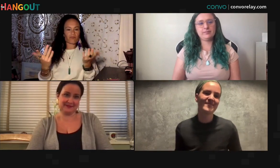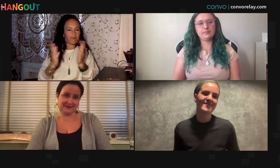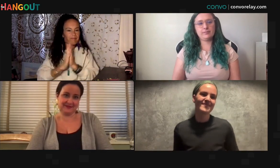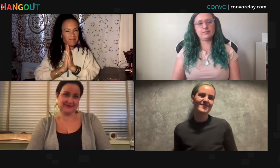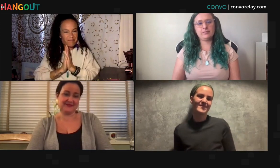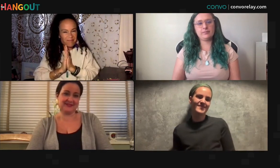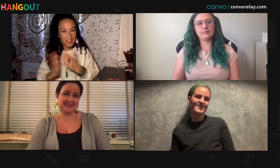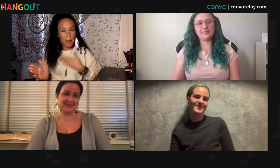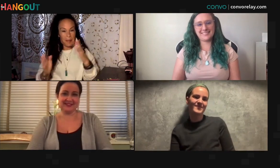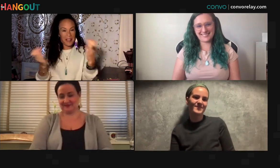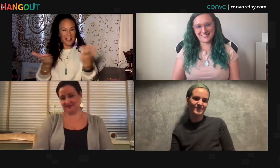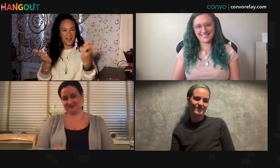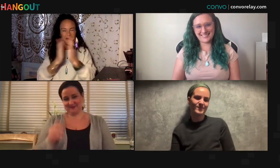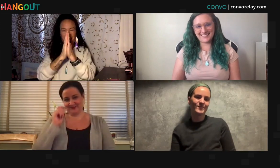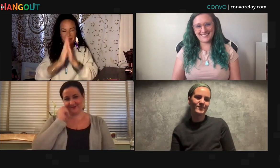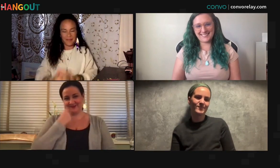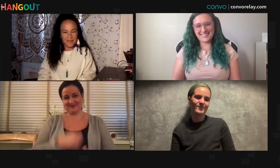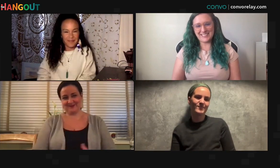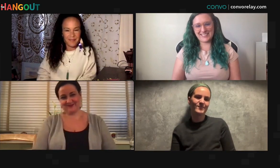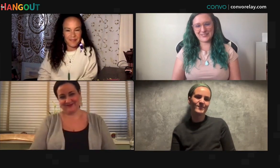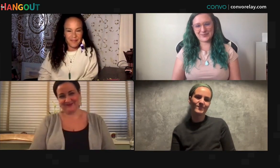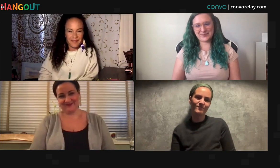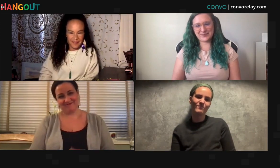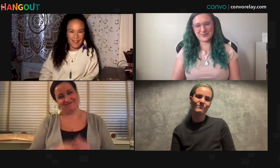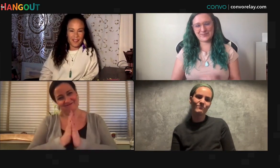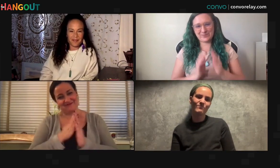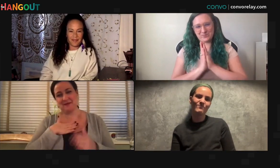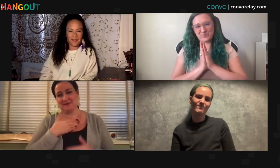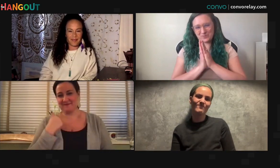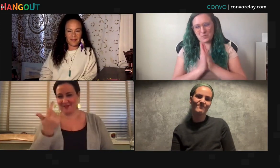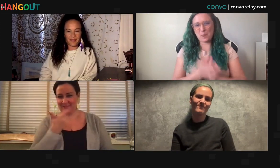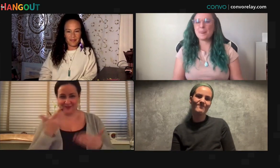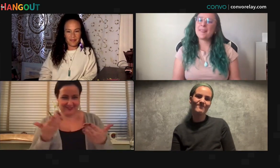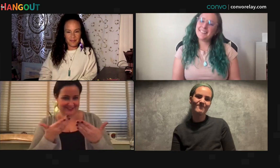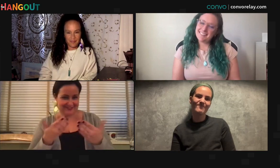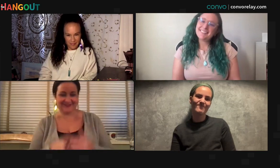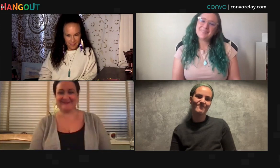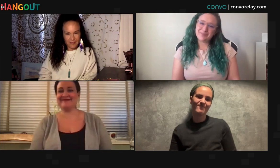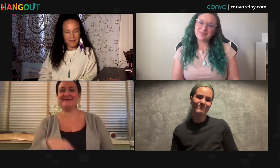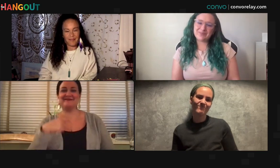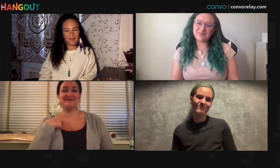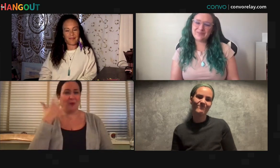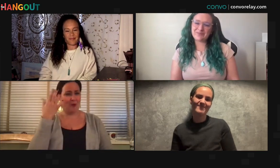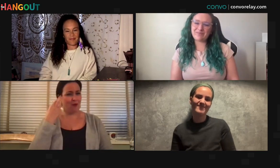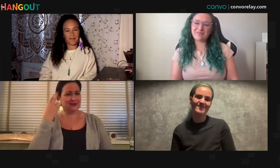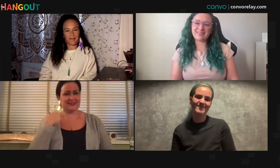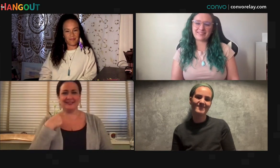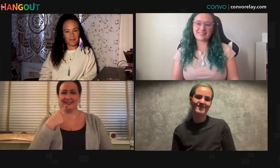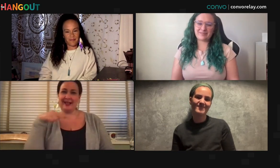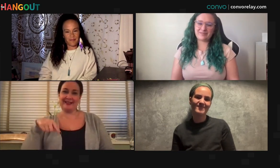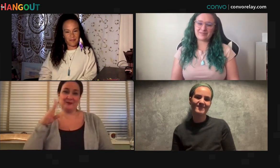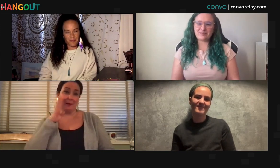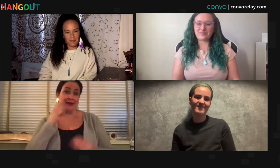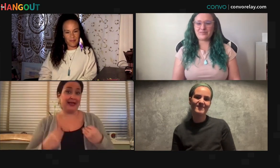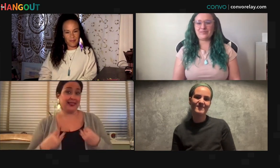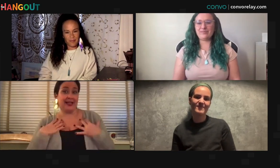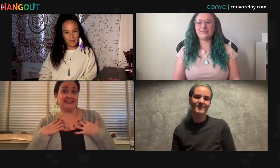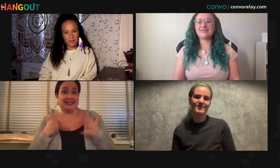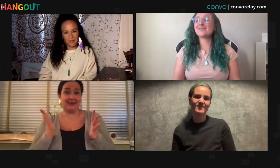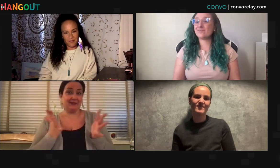king. And yes, I'm just happy to be here. This is Melissa. I'm so happy to have you here, you all here.